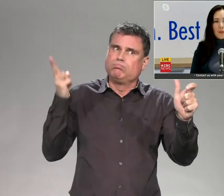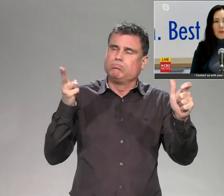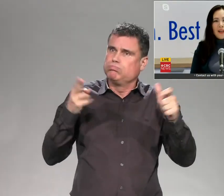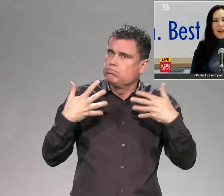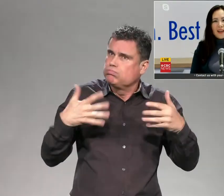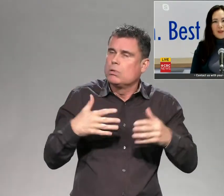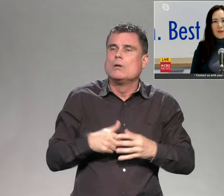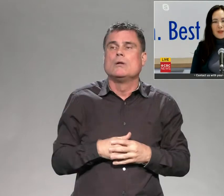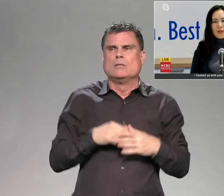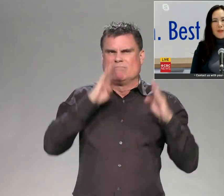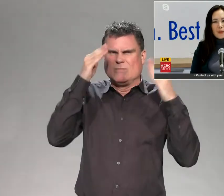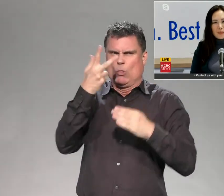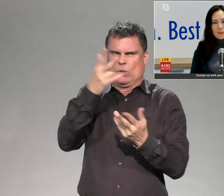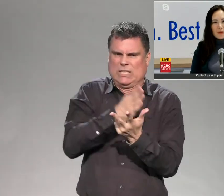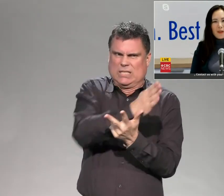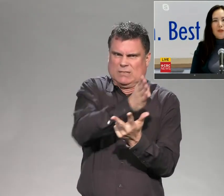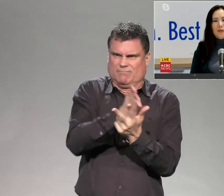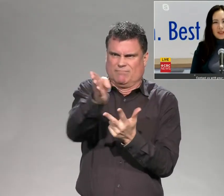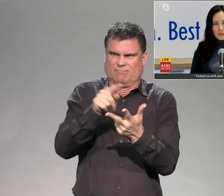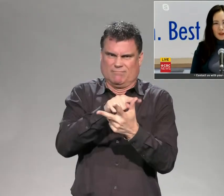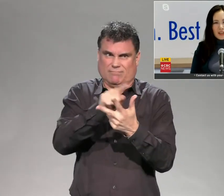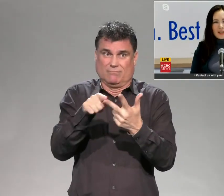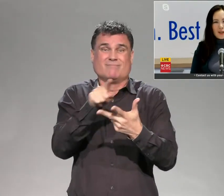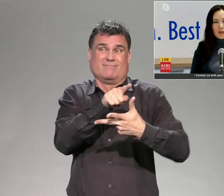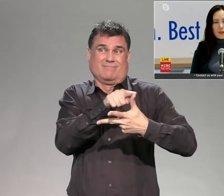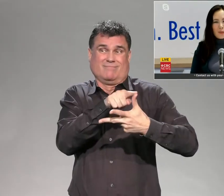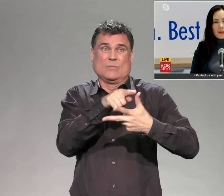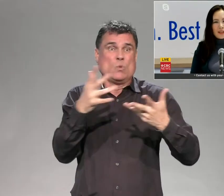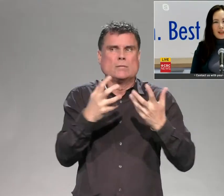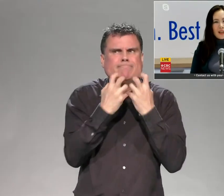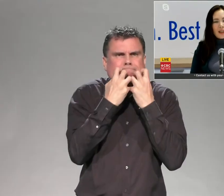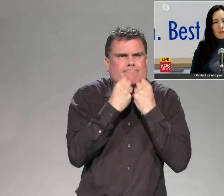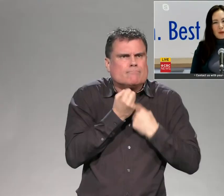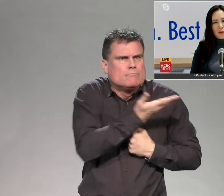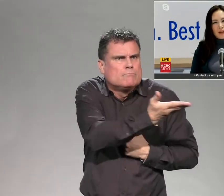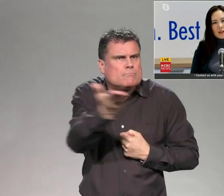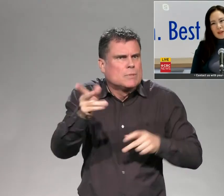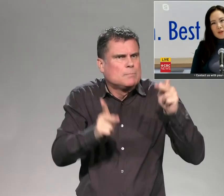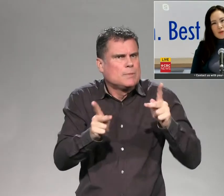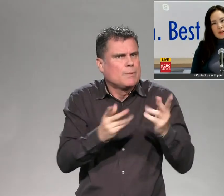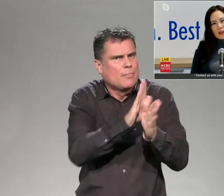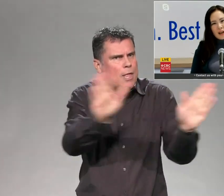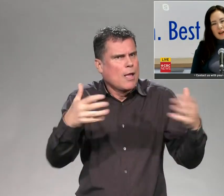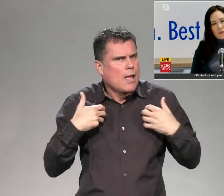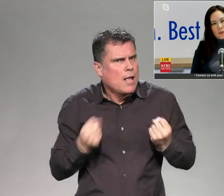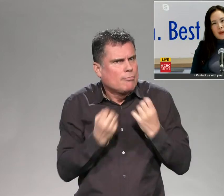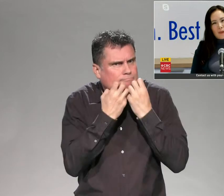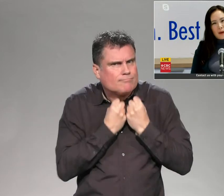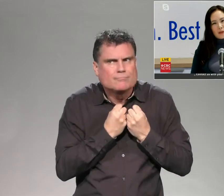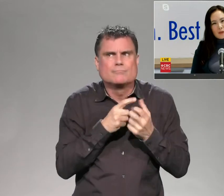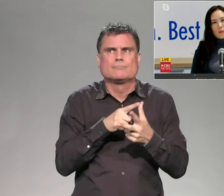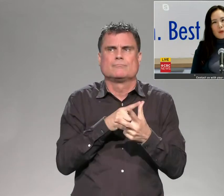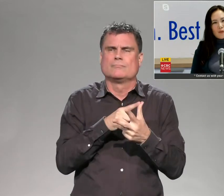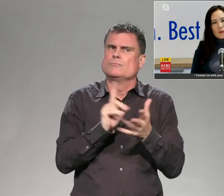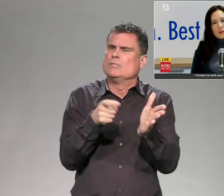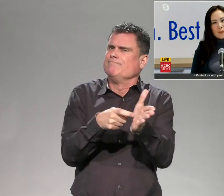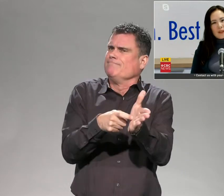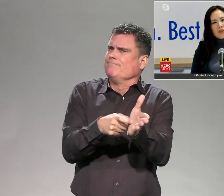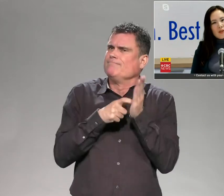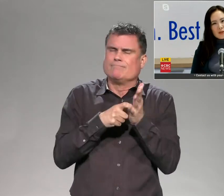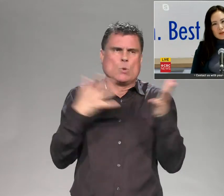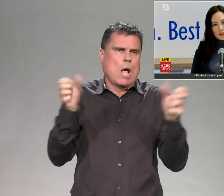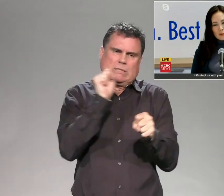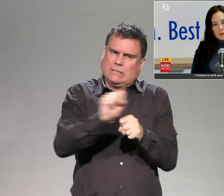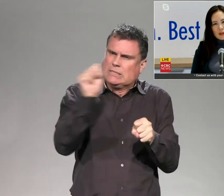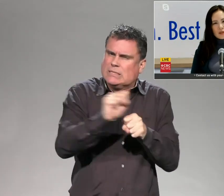is people, and you saw some of the people that are doing the immunizations, but it requires a huge amount of workforce,